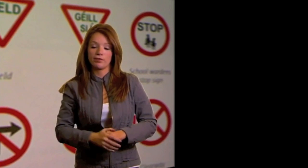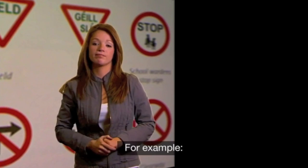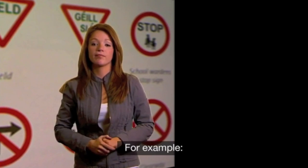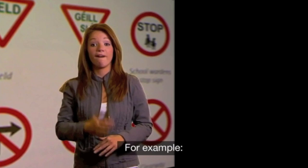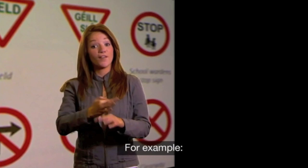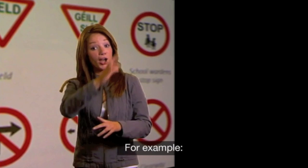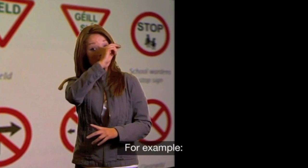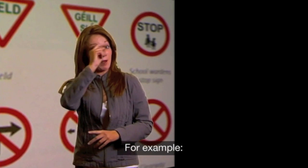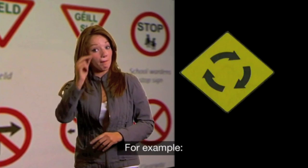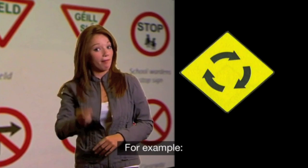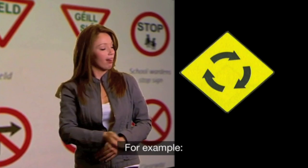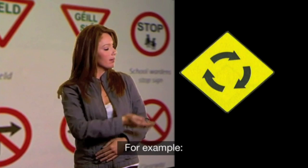For example,